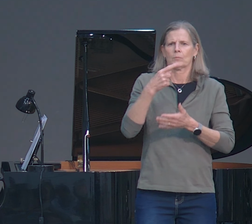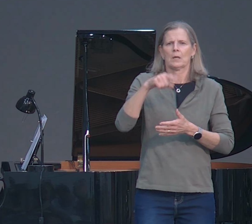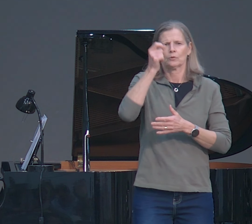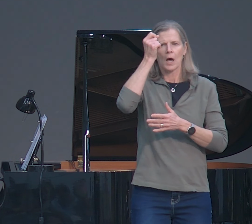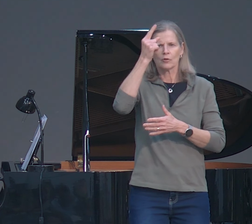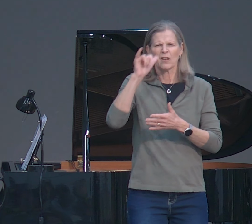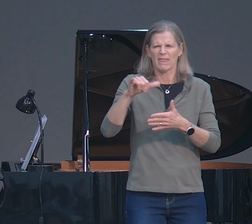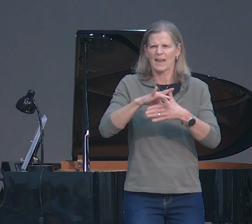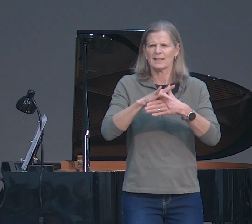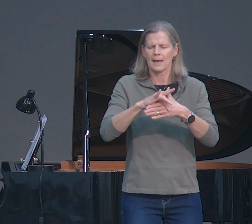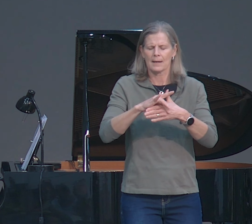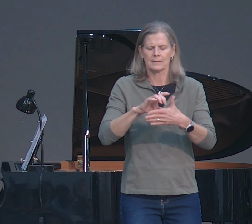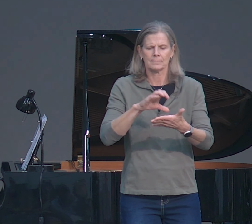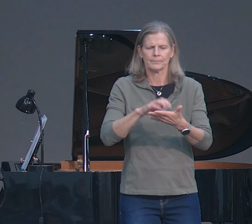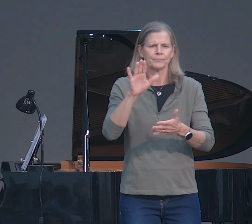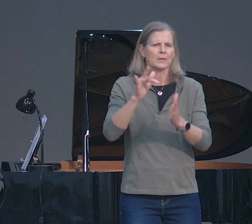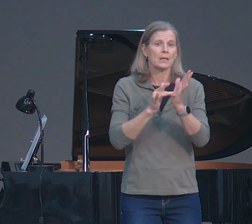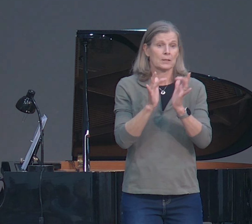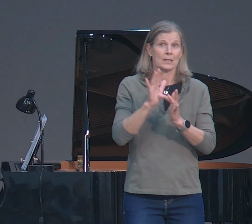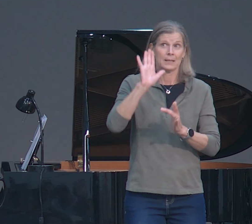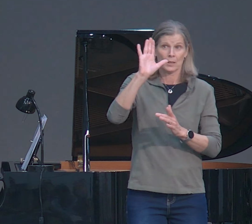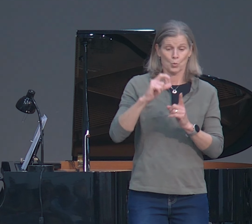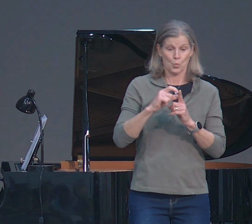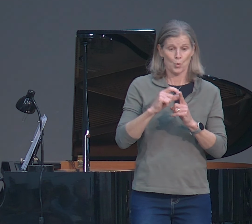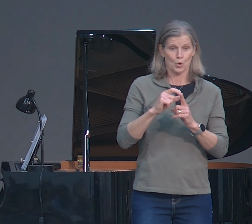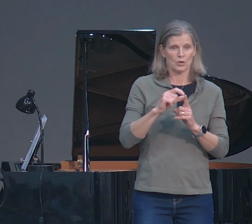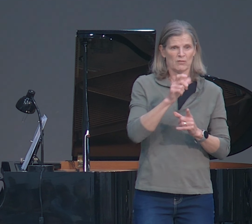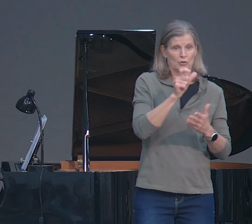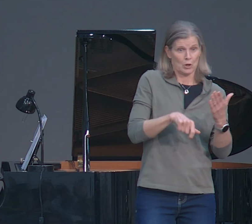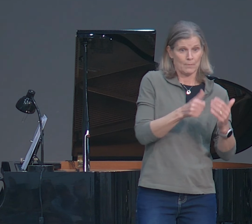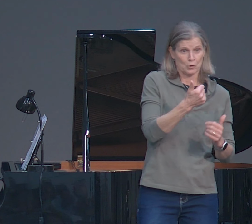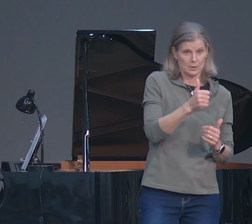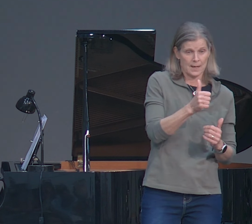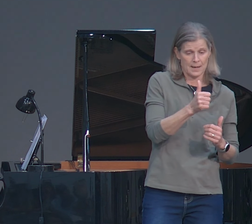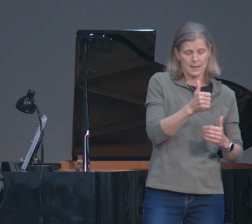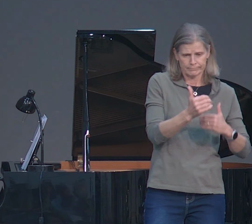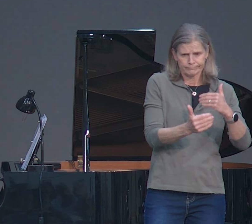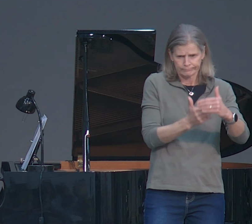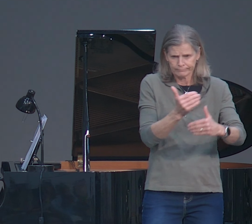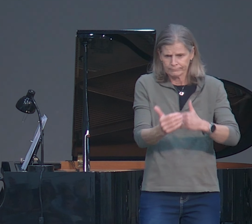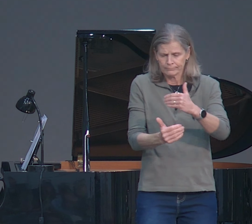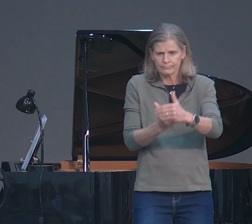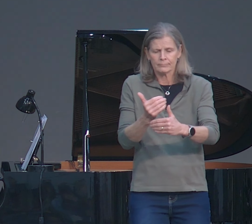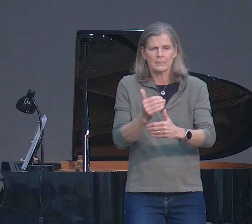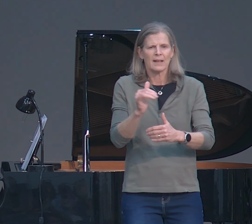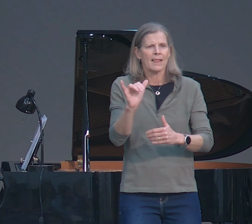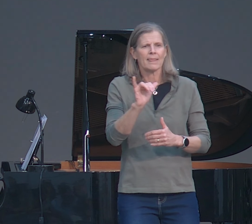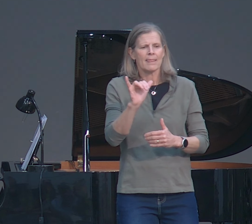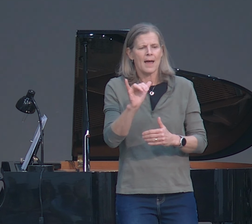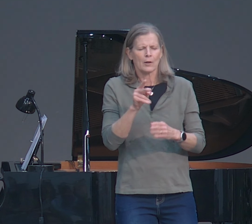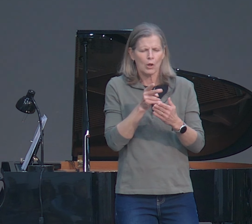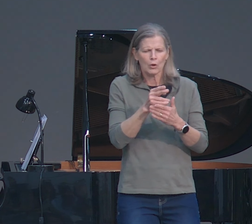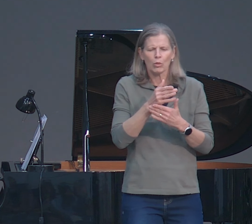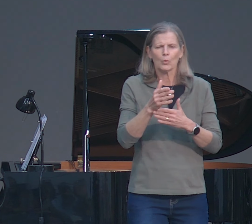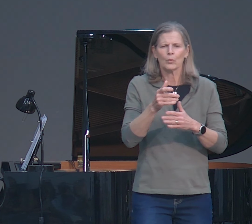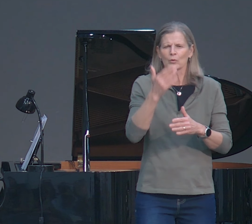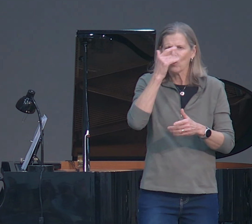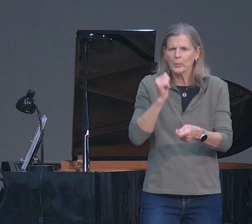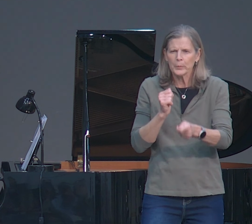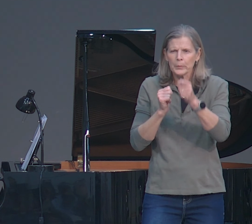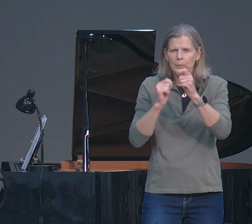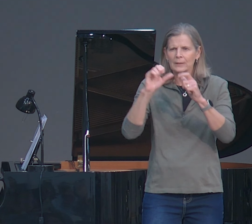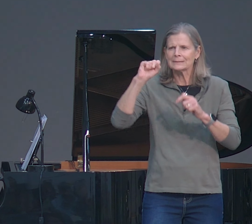text. See, Jesus' words throughout chapter 10, as we progress through the chapter, are kind of like looking through a spyglass. Some of you